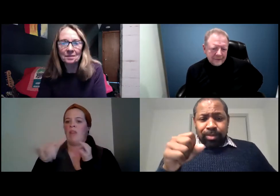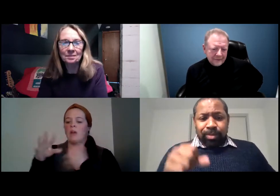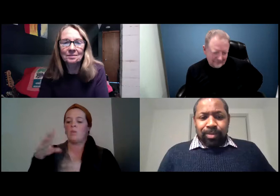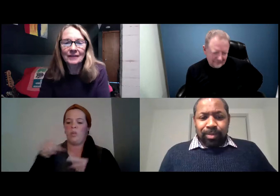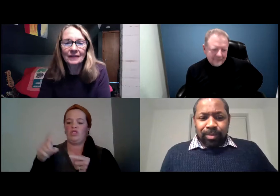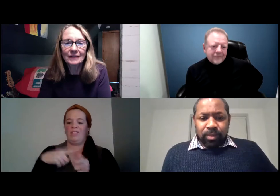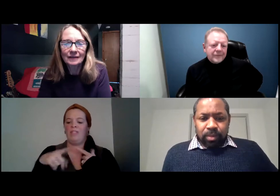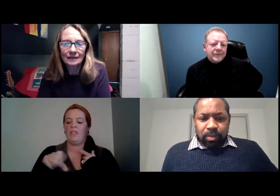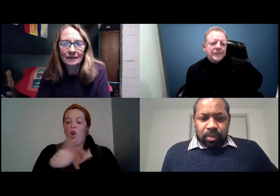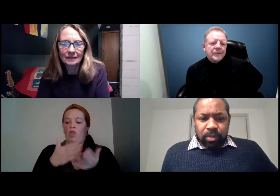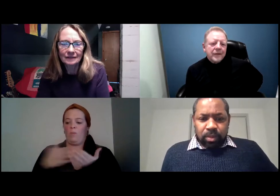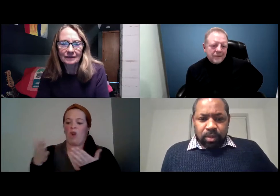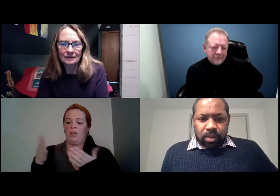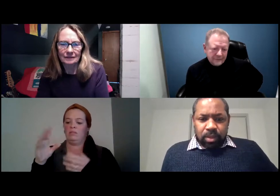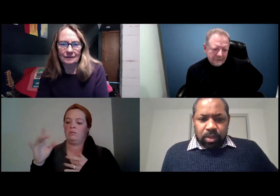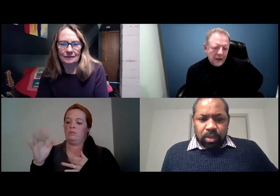can.